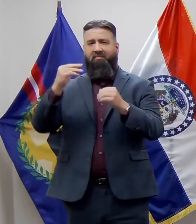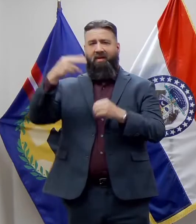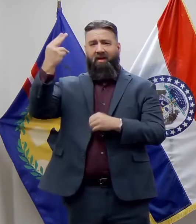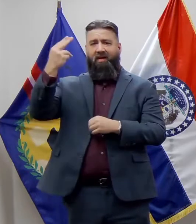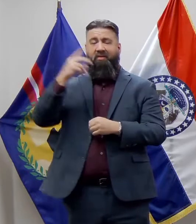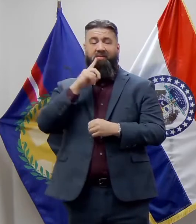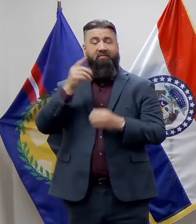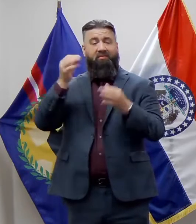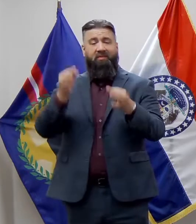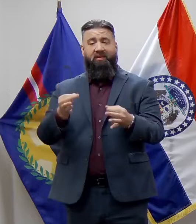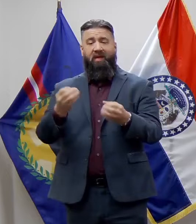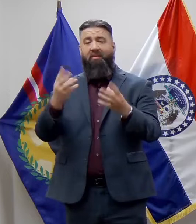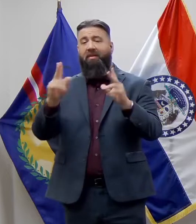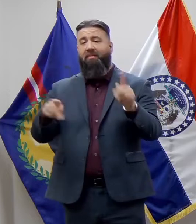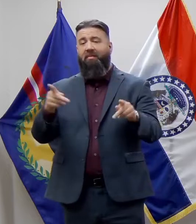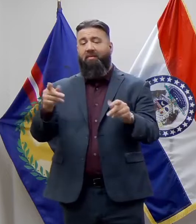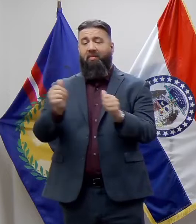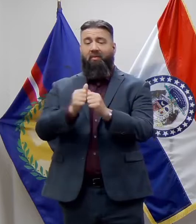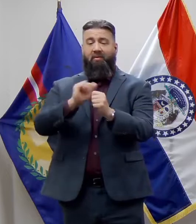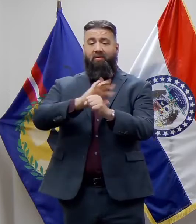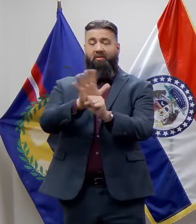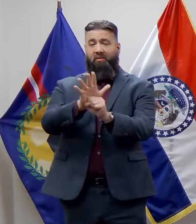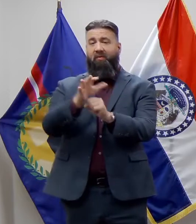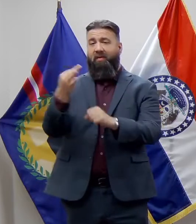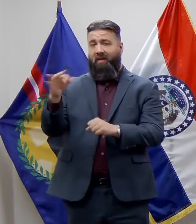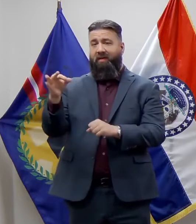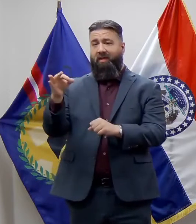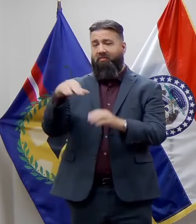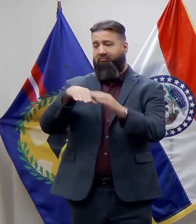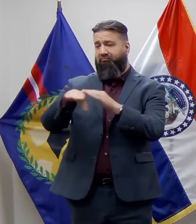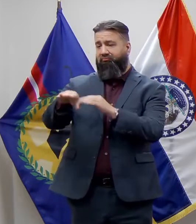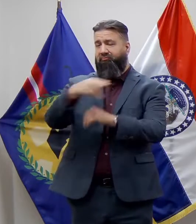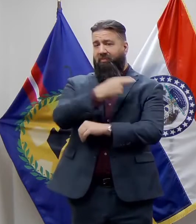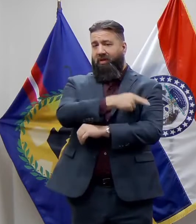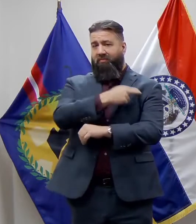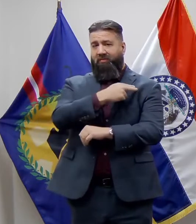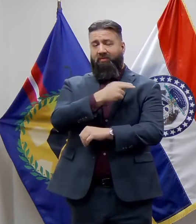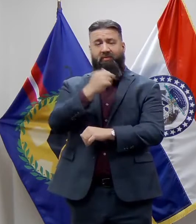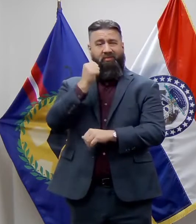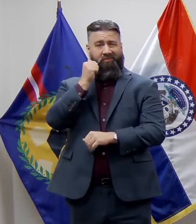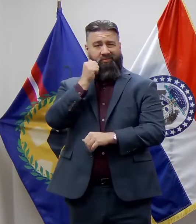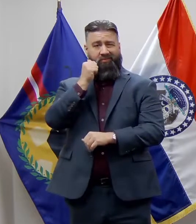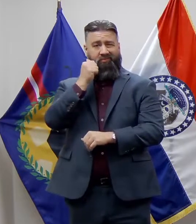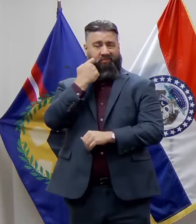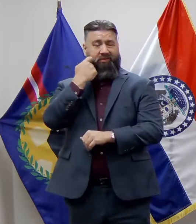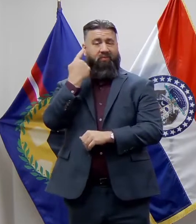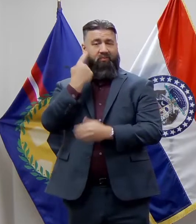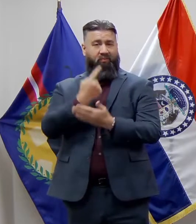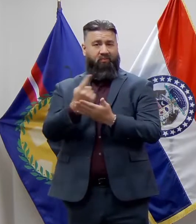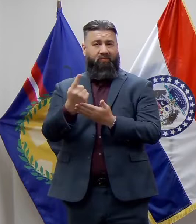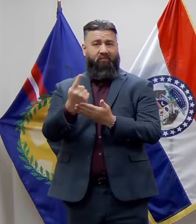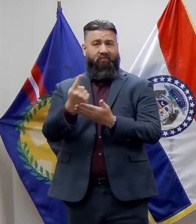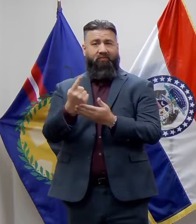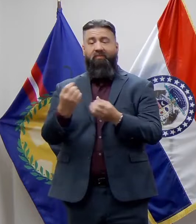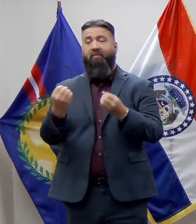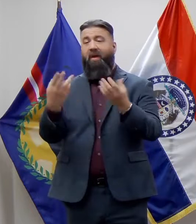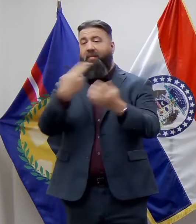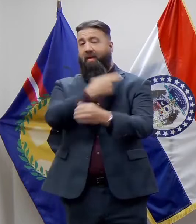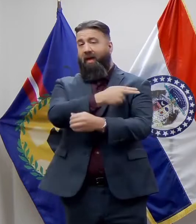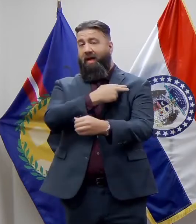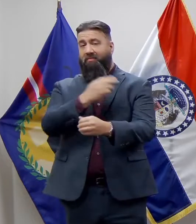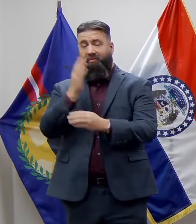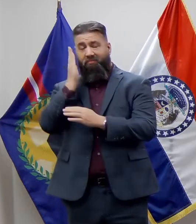many people with COVID-19 have been admitted into local hospitals in the last week, how many local hospital beds are filled